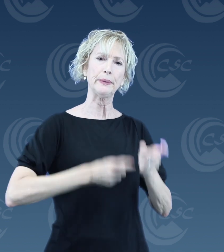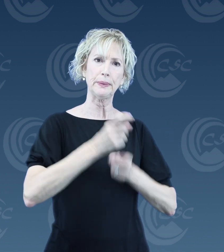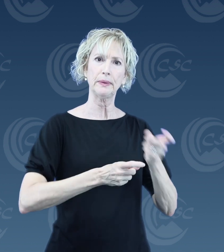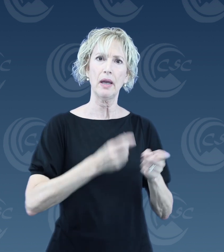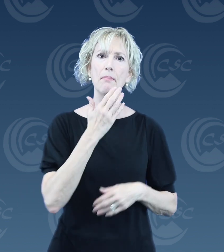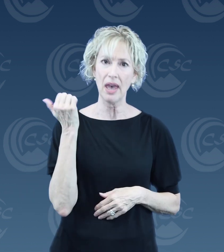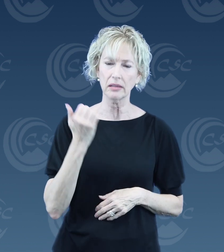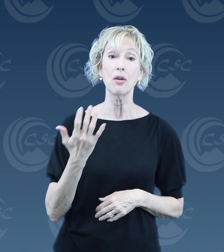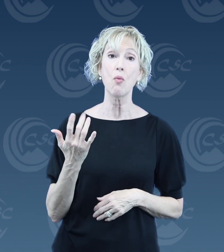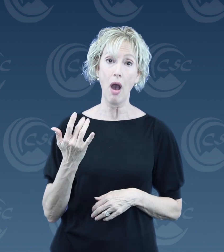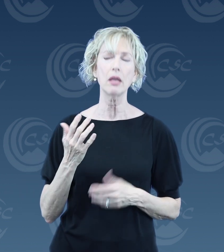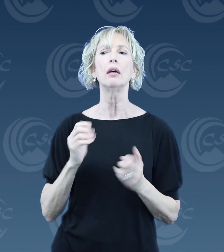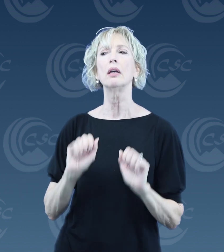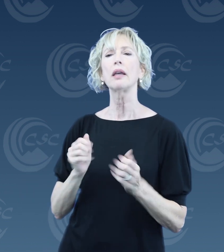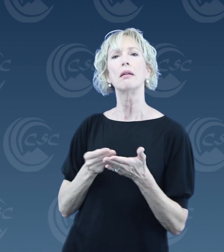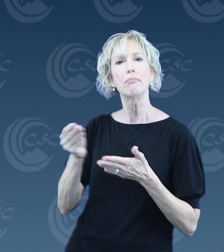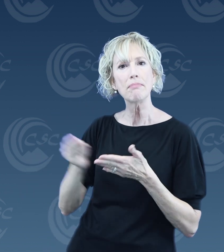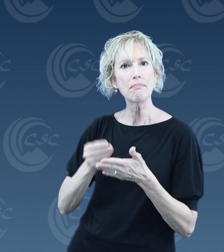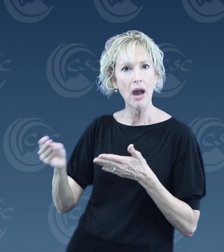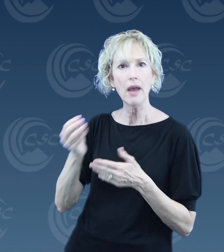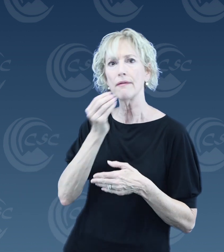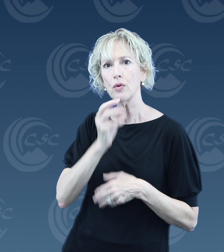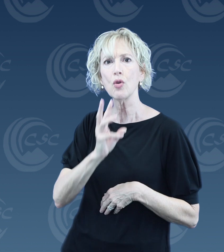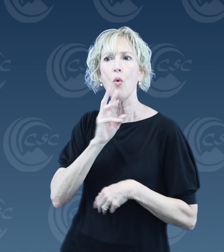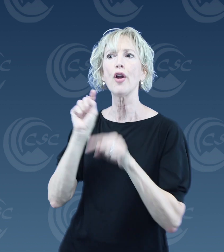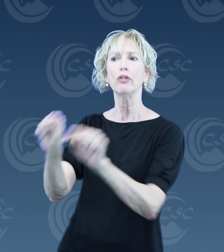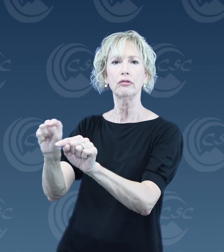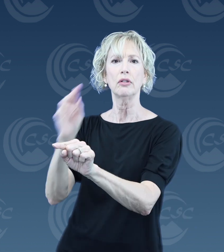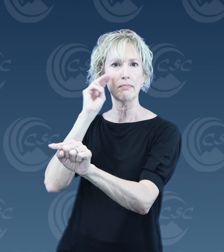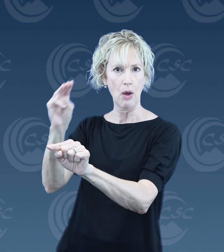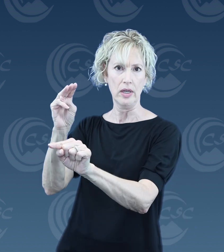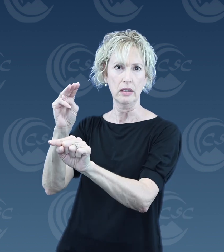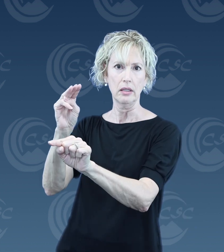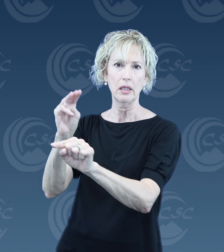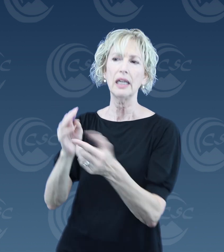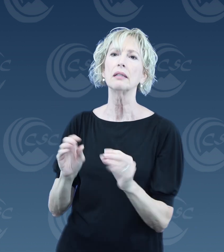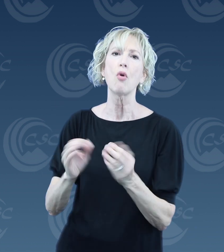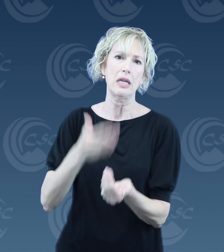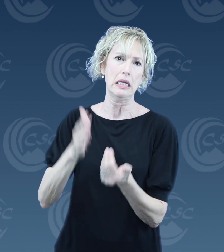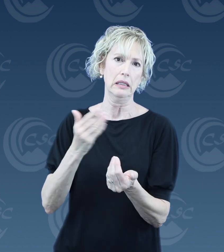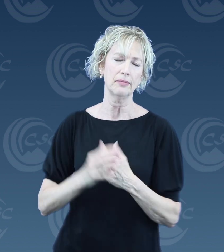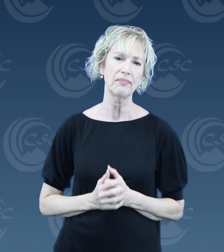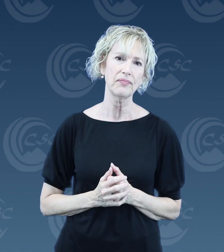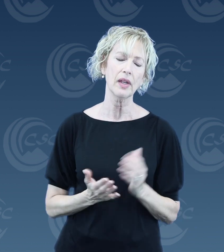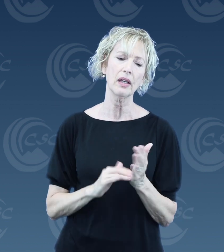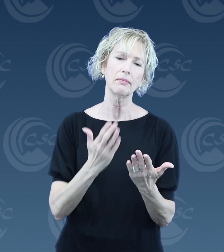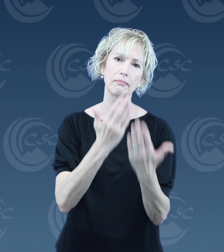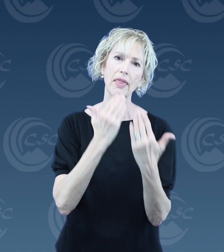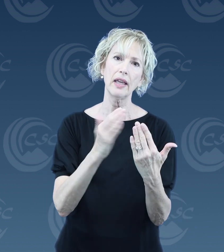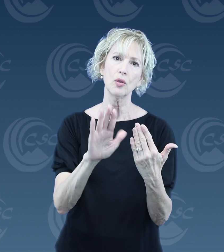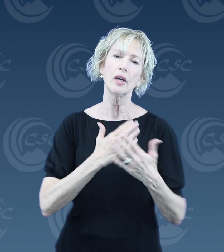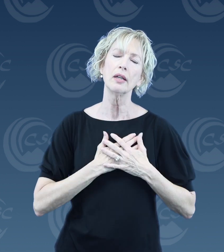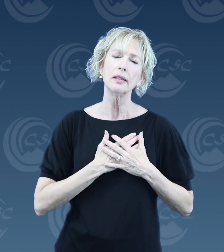can be used to buy services and buy food and water on the island, makes it a little bit easier. Again, thank you for